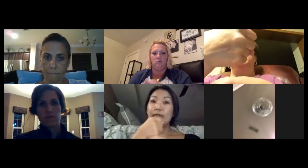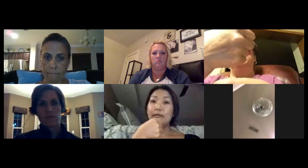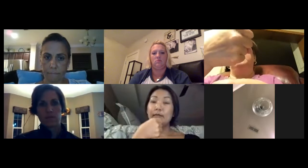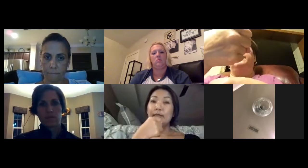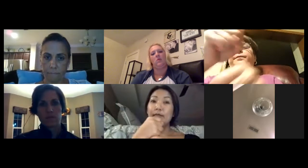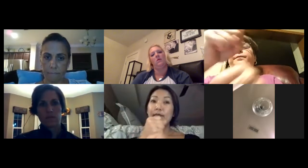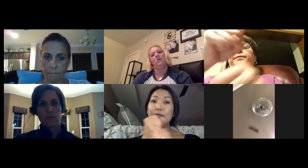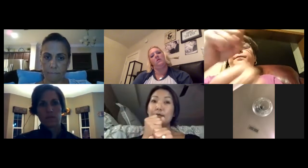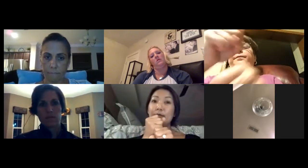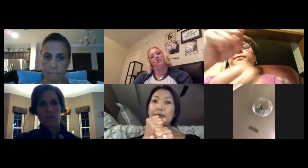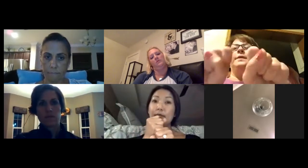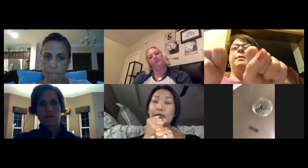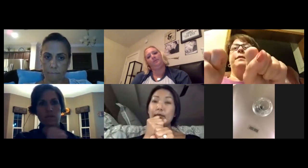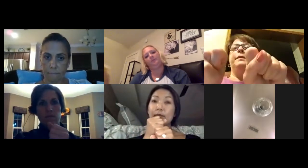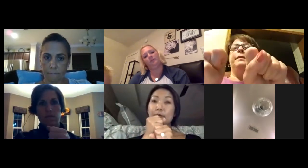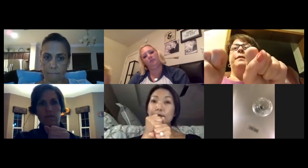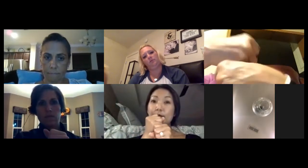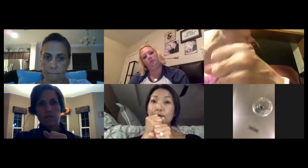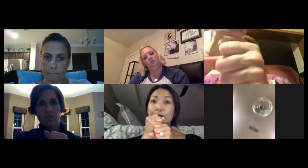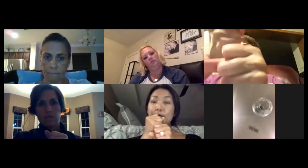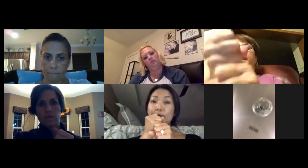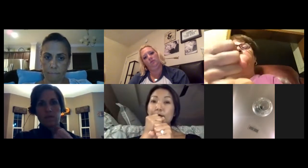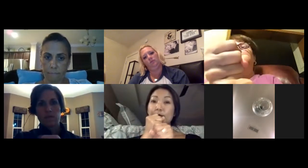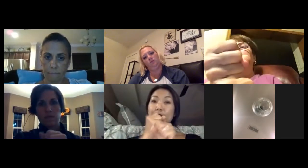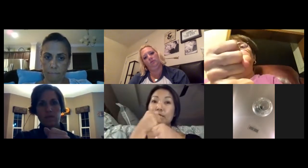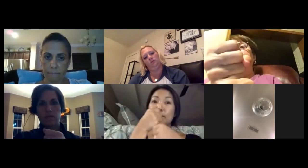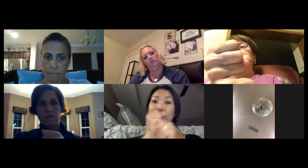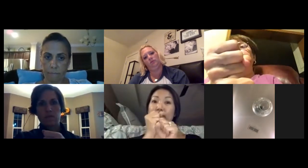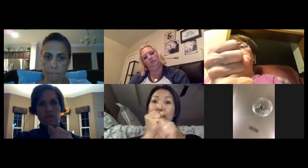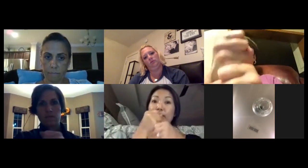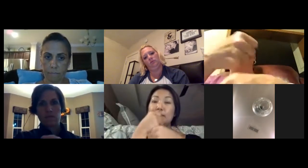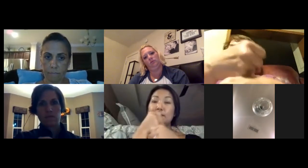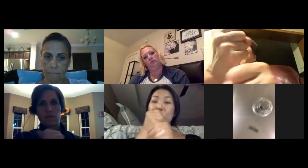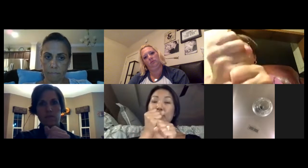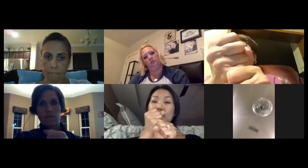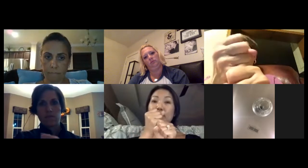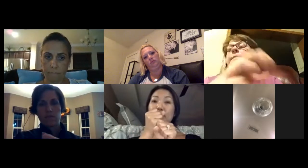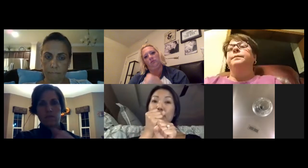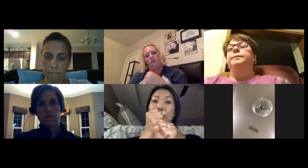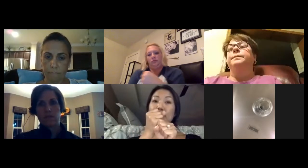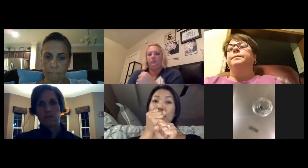the double pen. Make. Make.